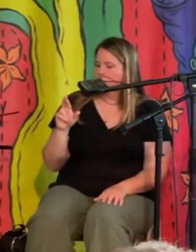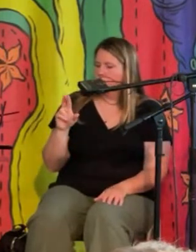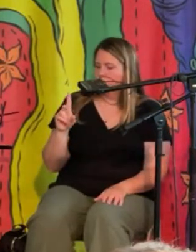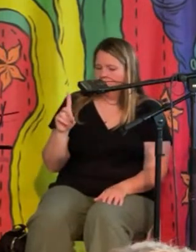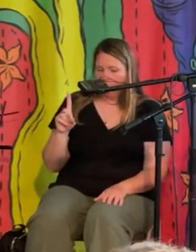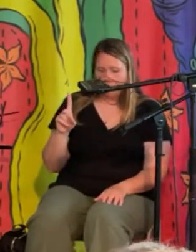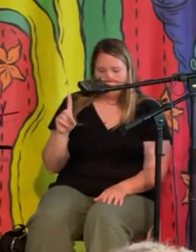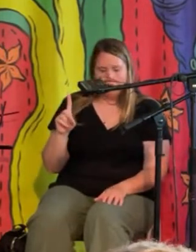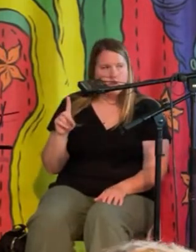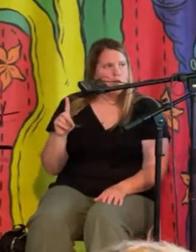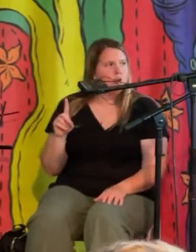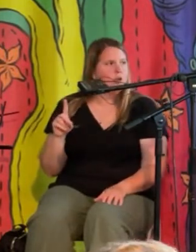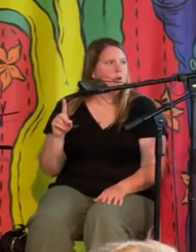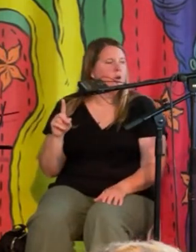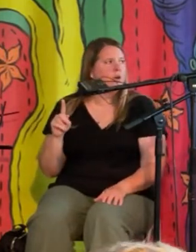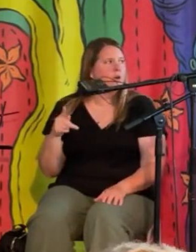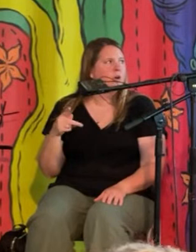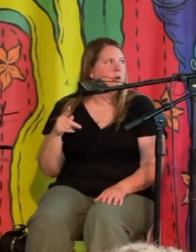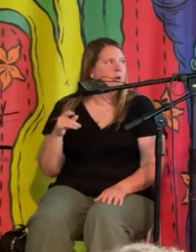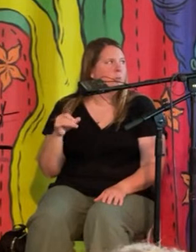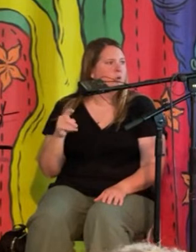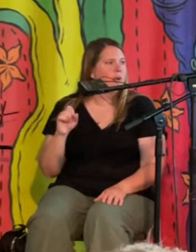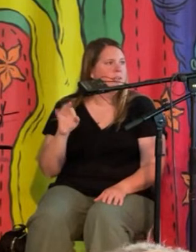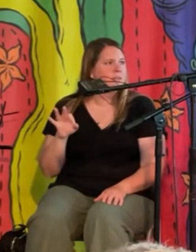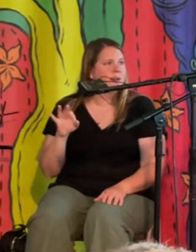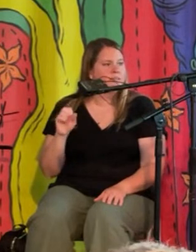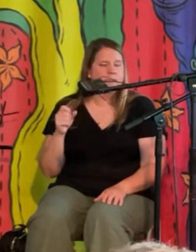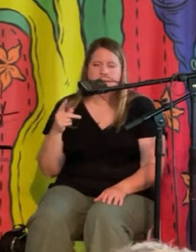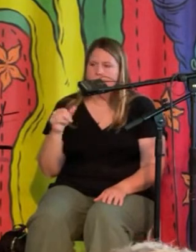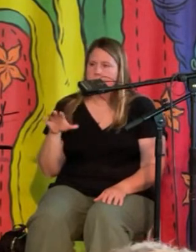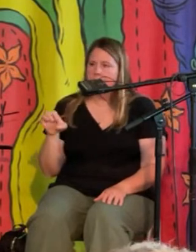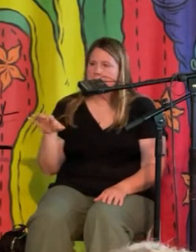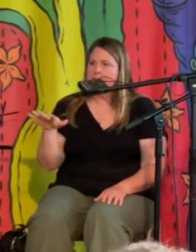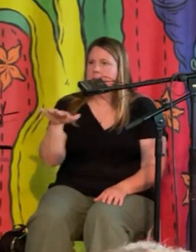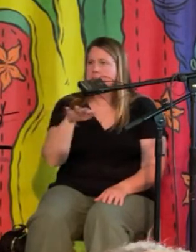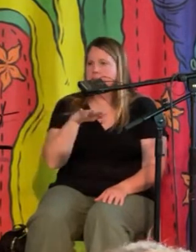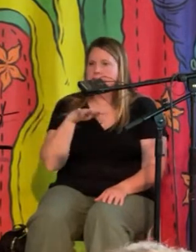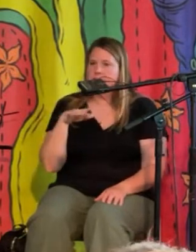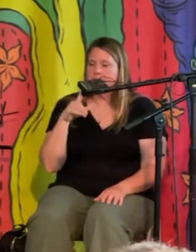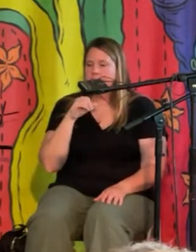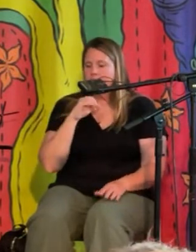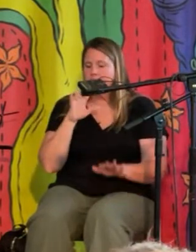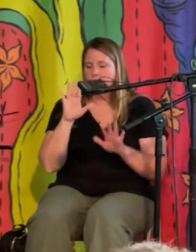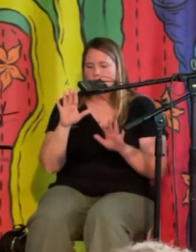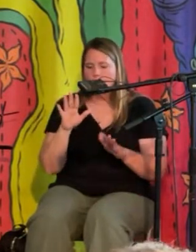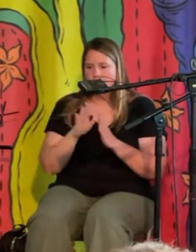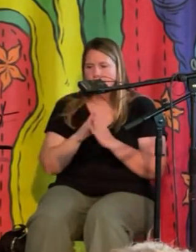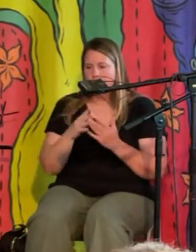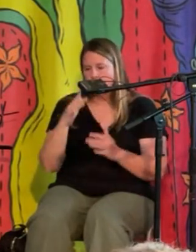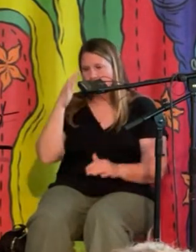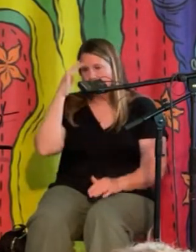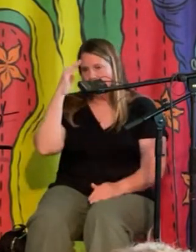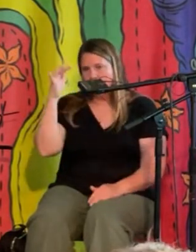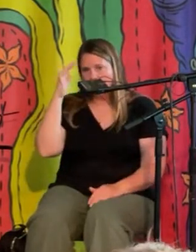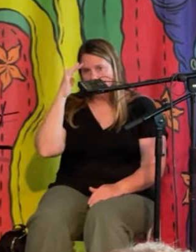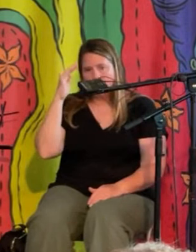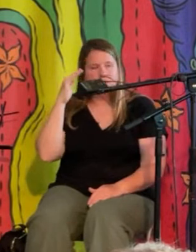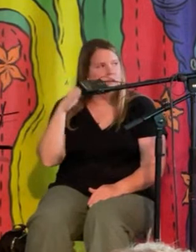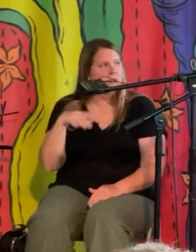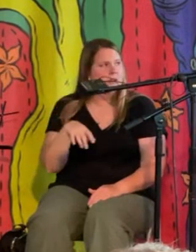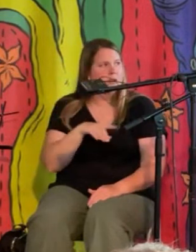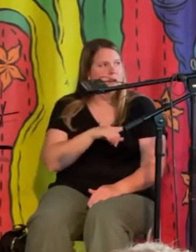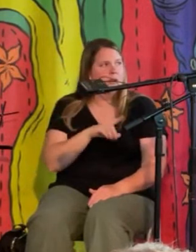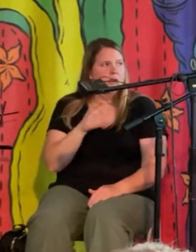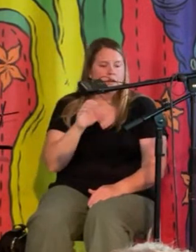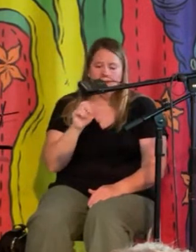what is it called? The Poetics of Space, is a wonderful book of, philosophy and. Calvino, is it